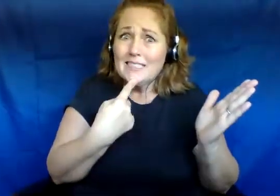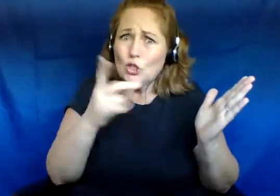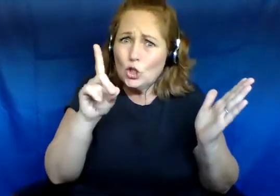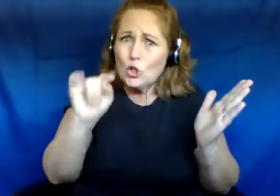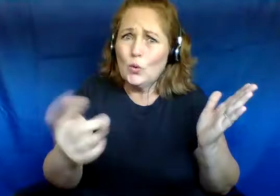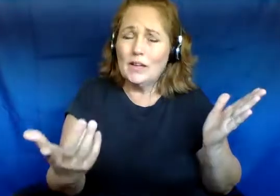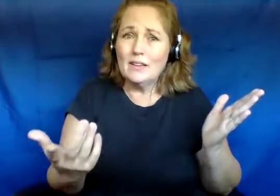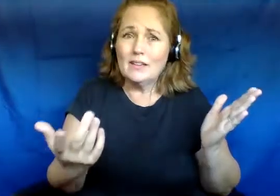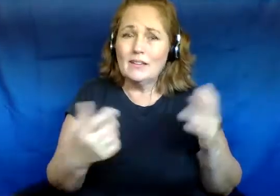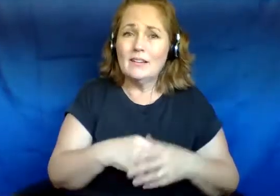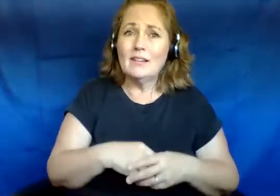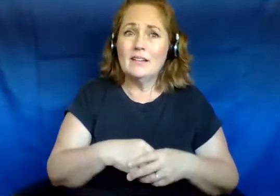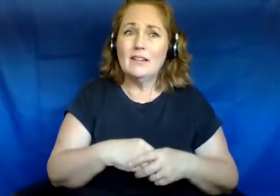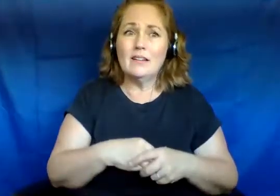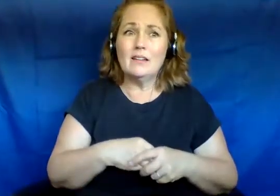Don't